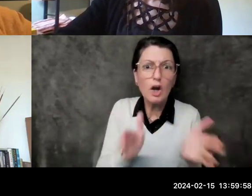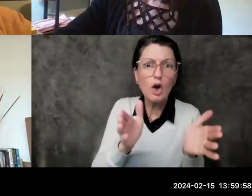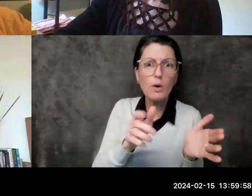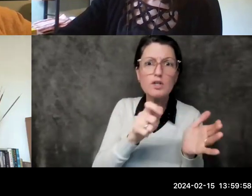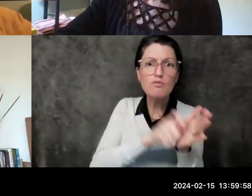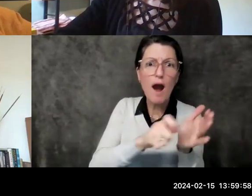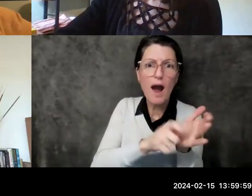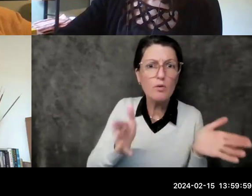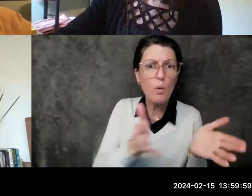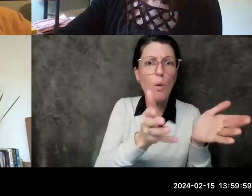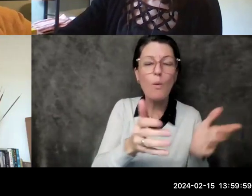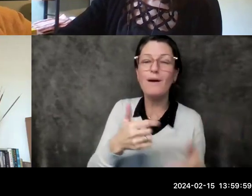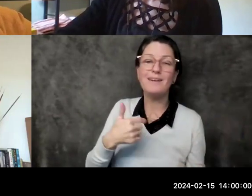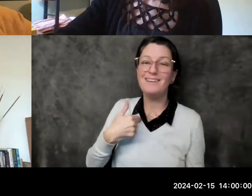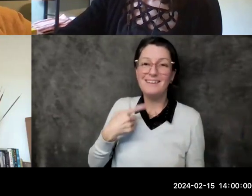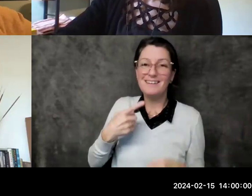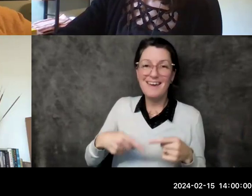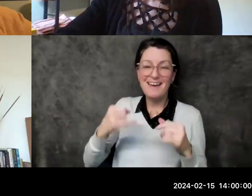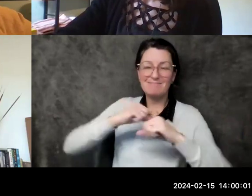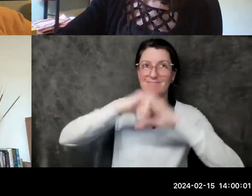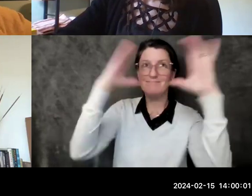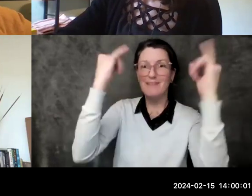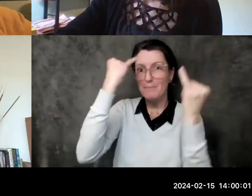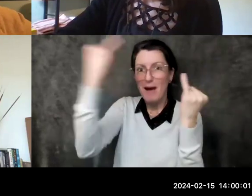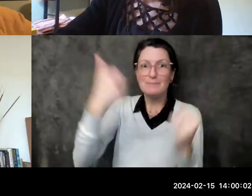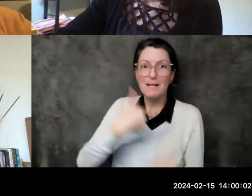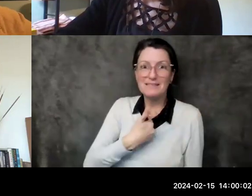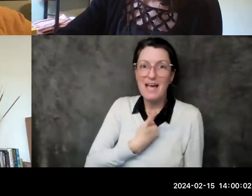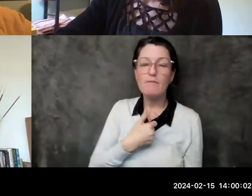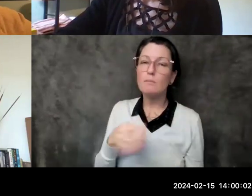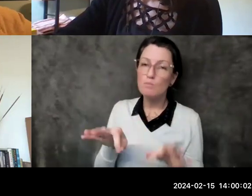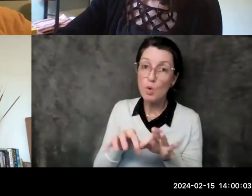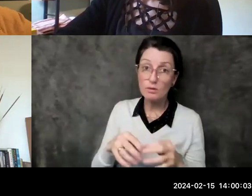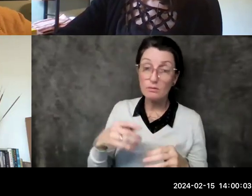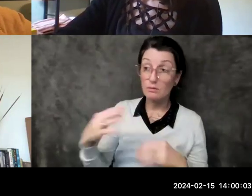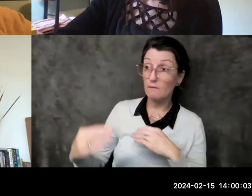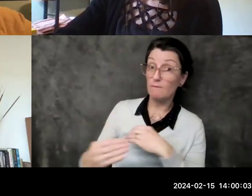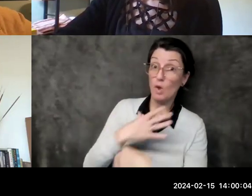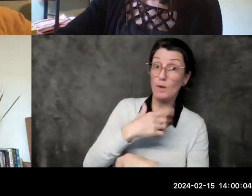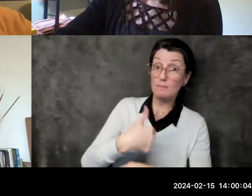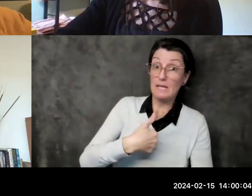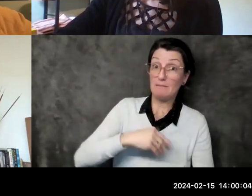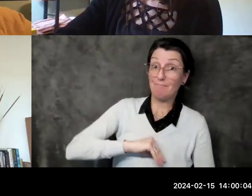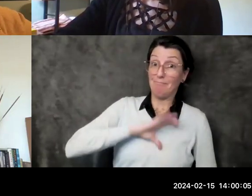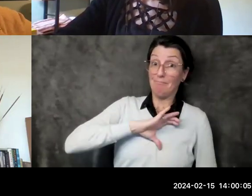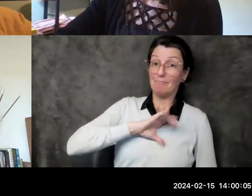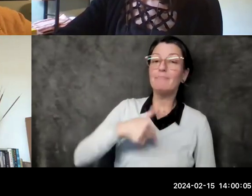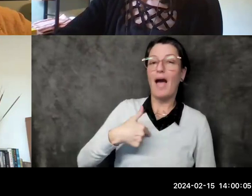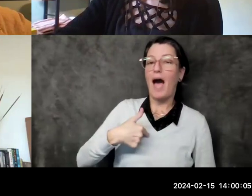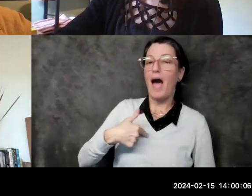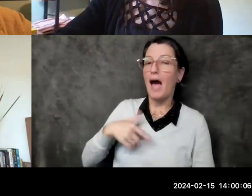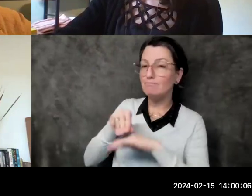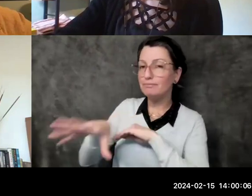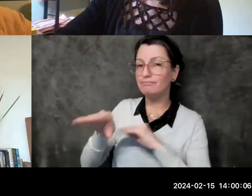what you can imagine for yourself. It's like, you got to do that for others, right? So, and it's cool because now I see some of my students are teaching